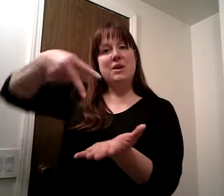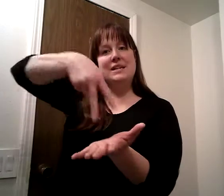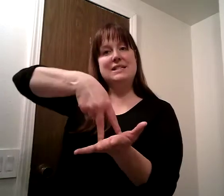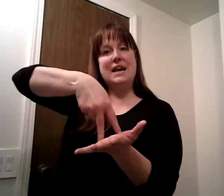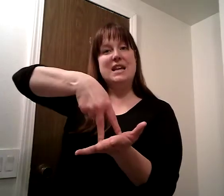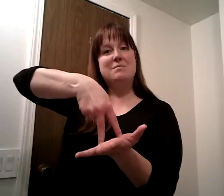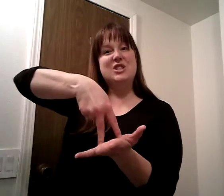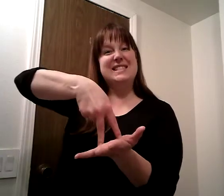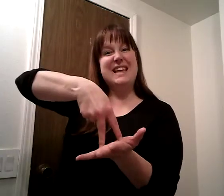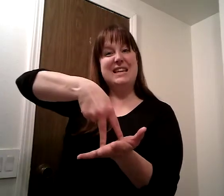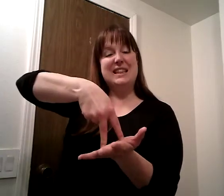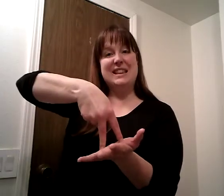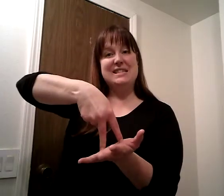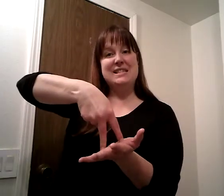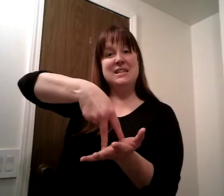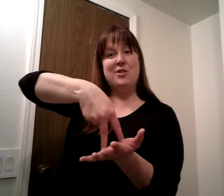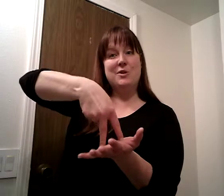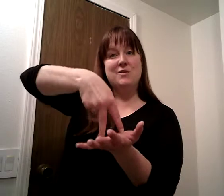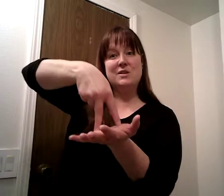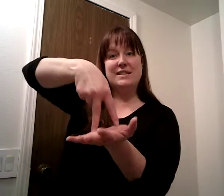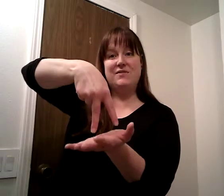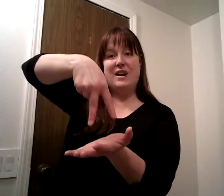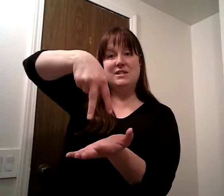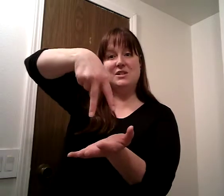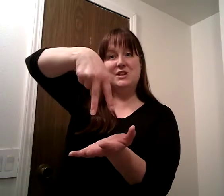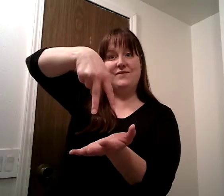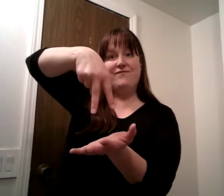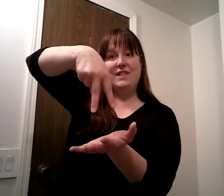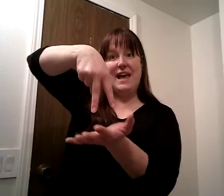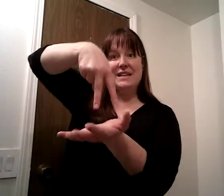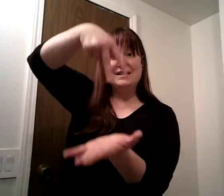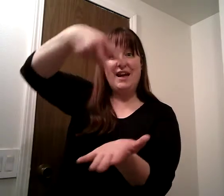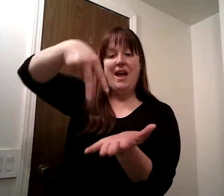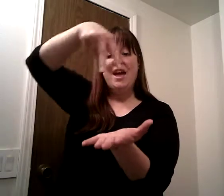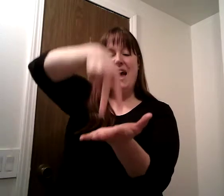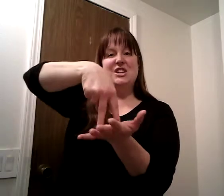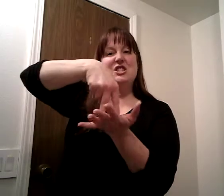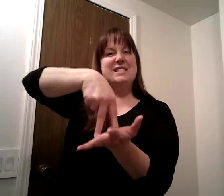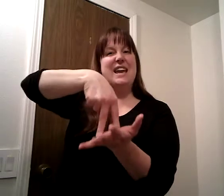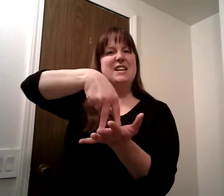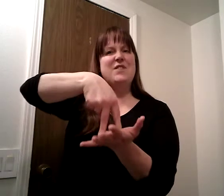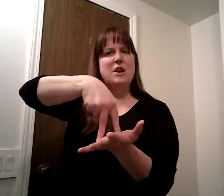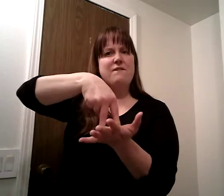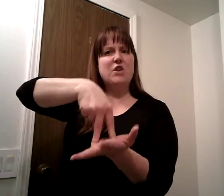to sign him just standing like this. This is another one of those classifiers. These are his legs, okay? And he's just standing very firm